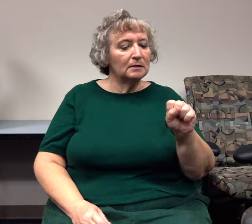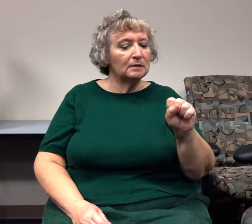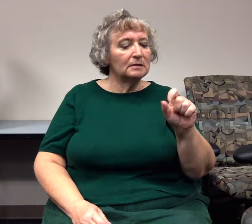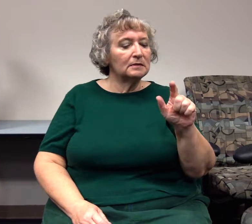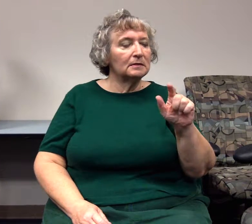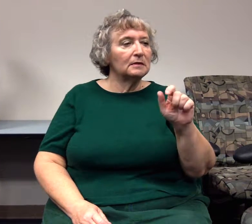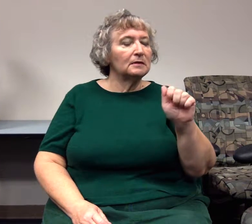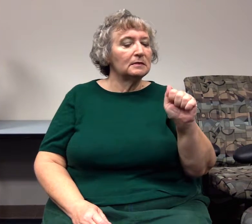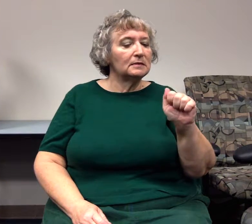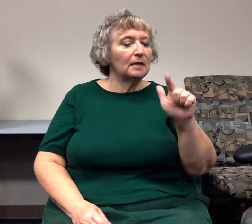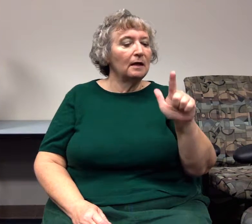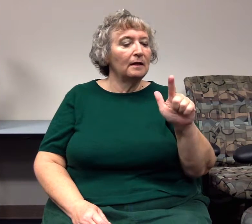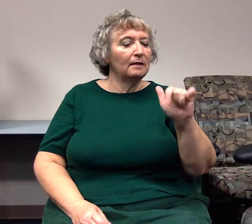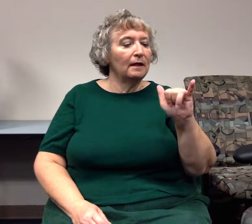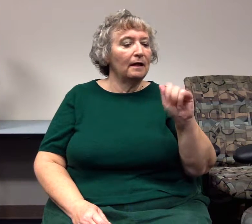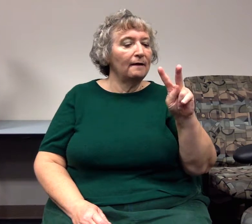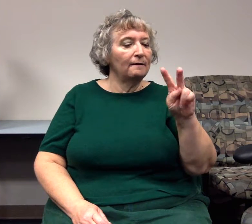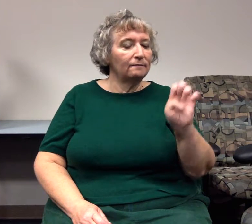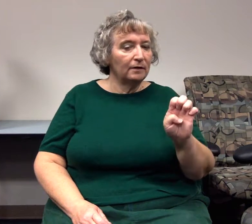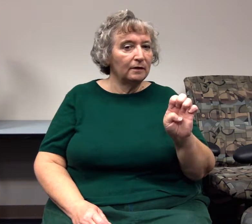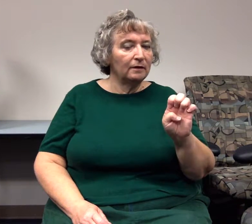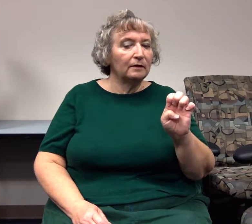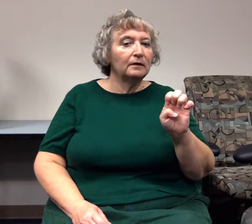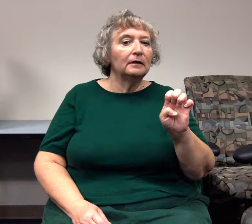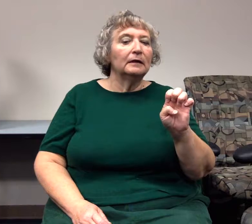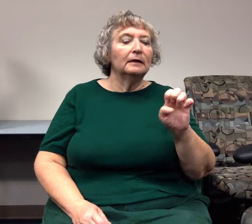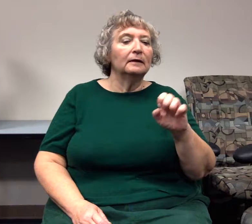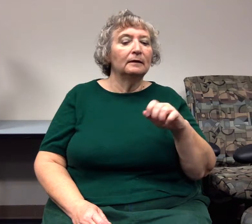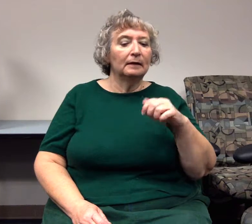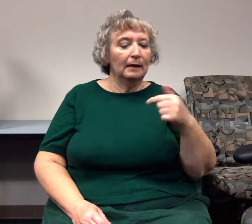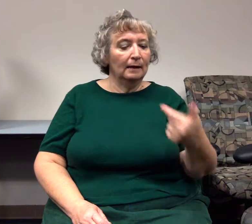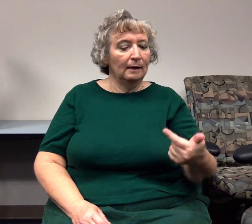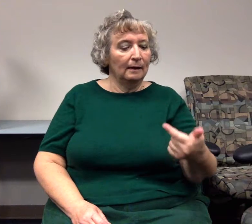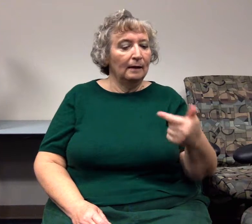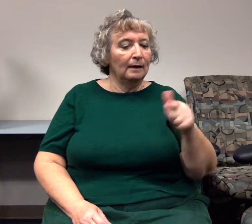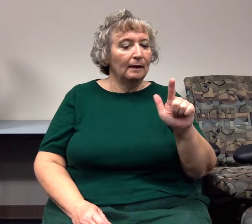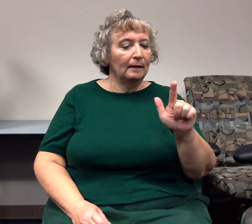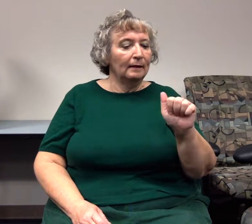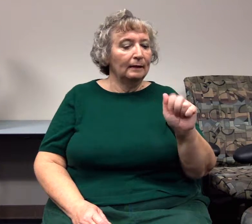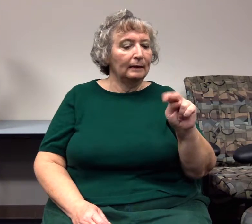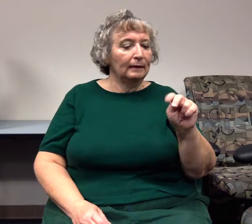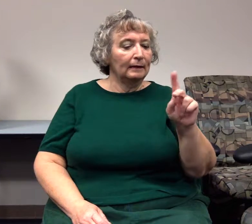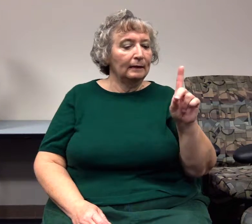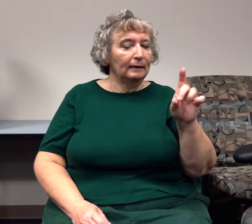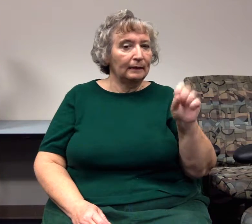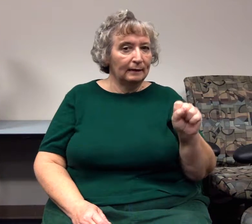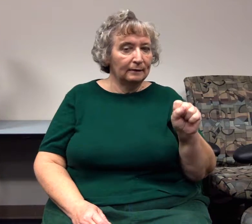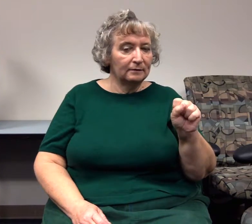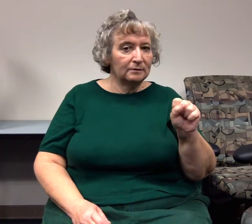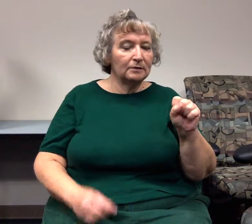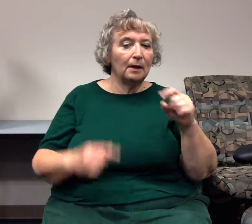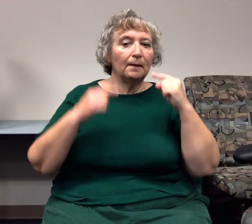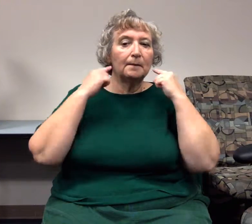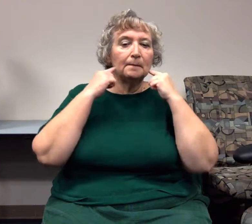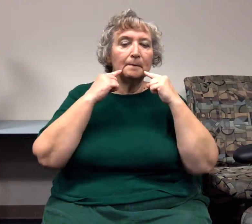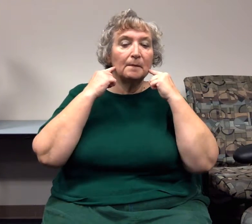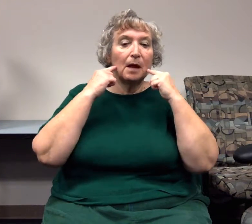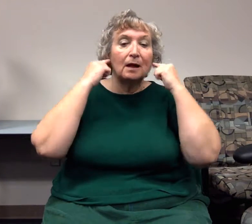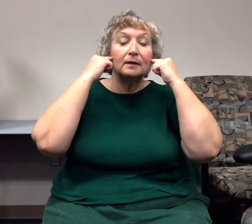in the top of our mouth. That was strange. I never knew where that came from before. But today our